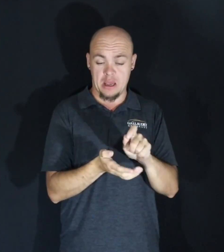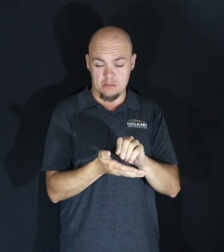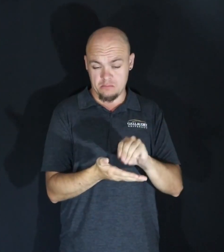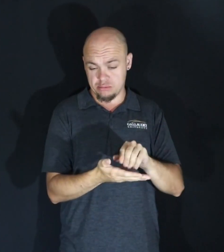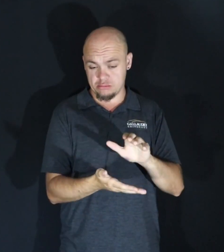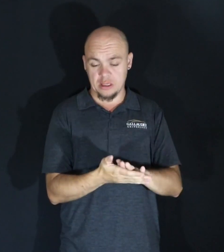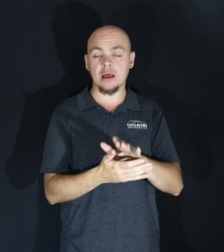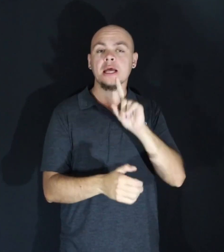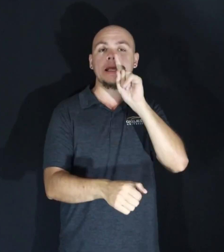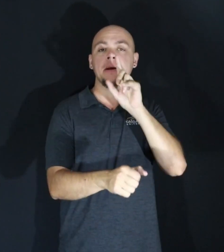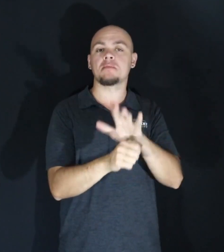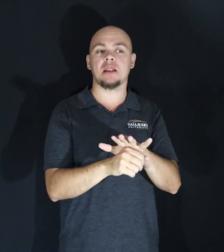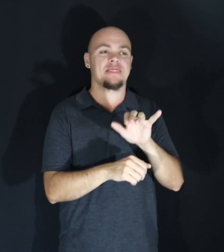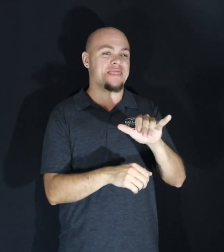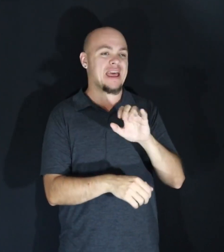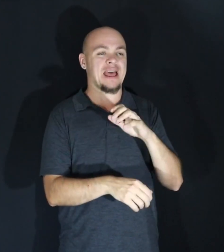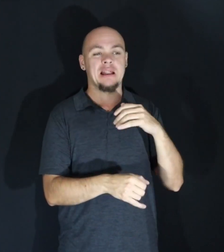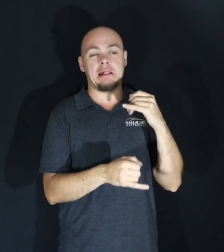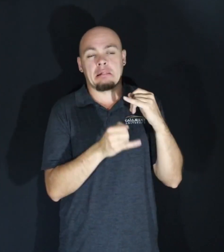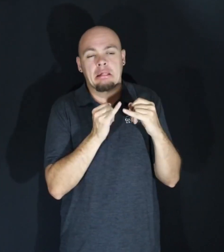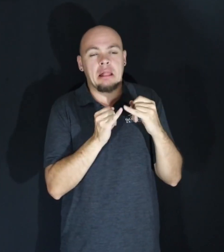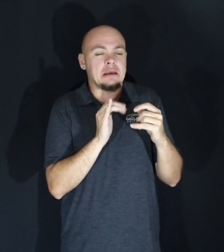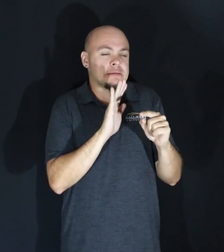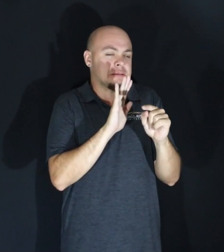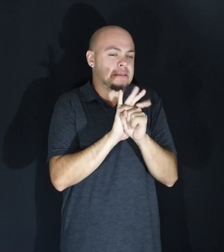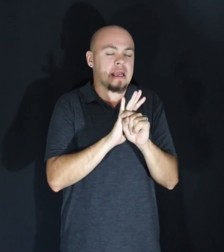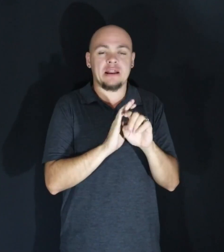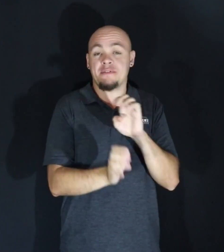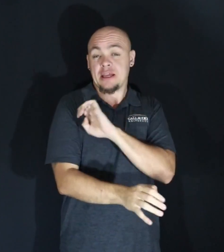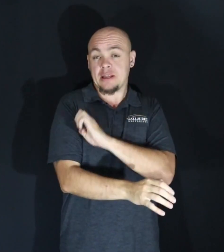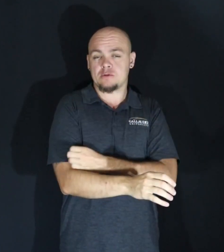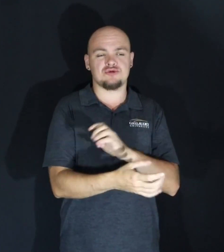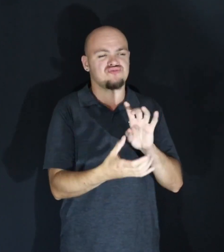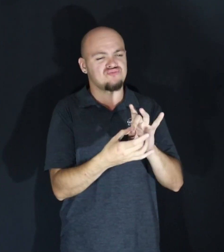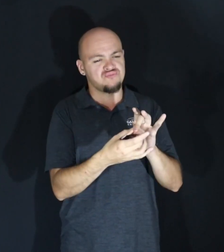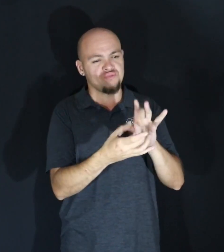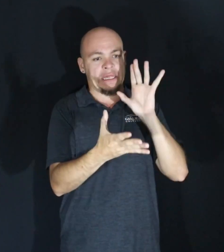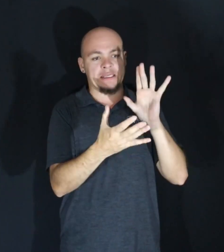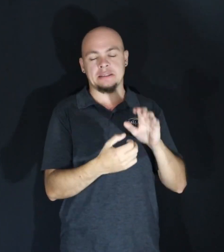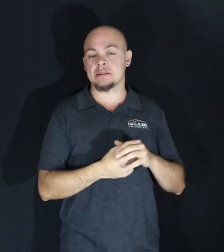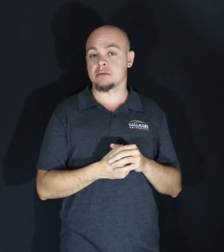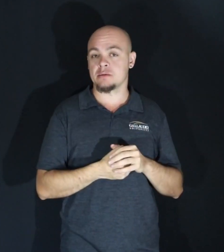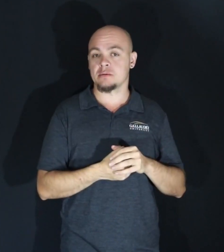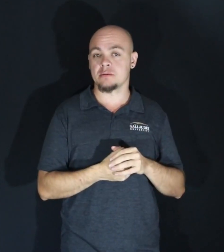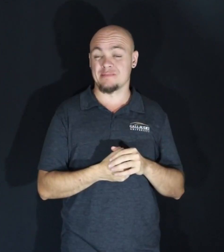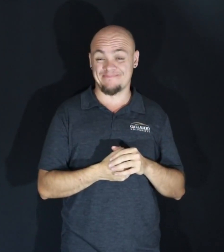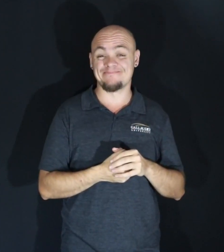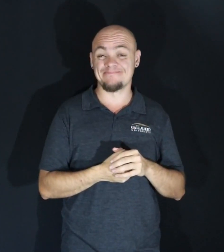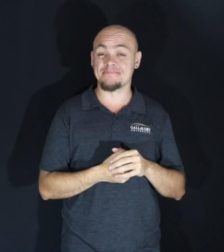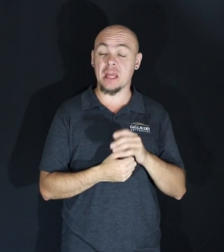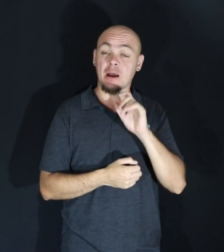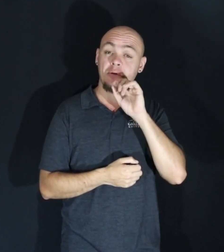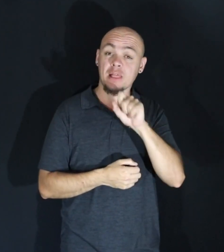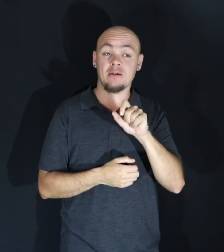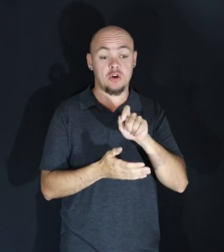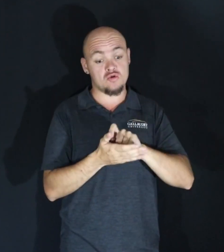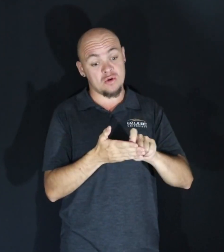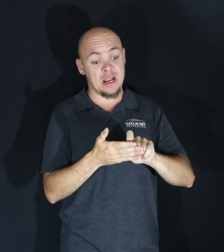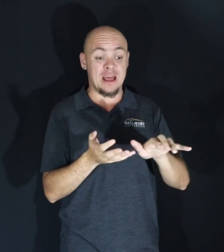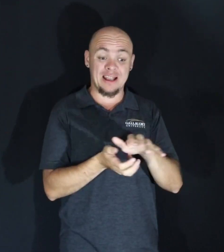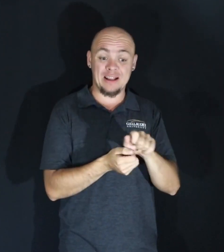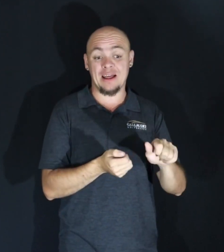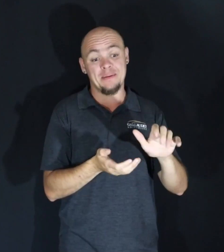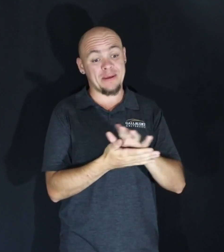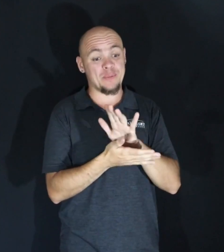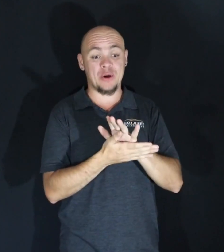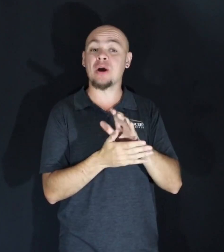my commitment to releasing that last bit of negative energy that I held on to. Now, I would love to tell you that writing it down and destroying the